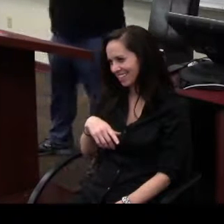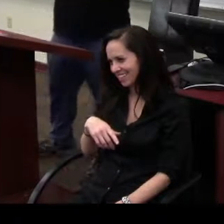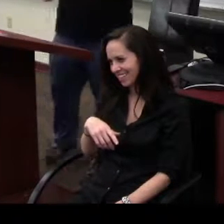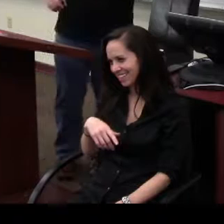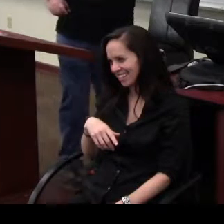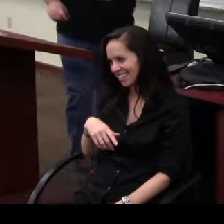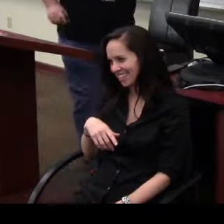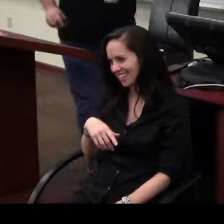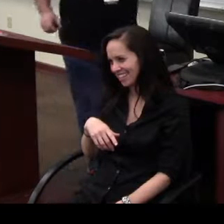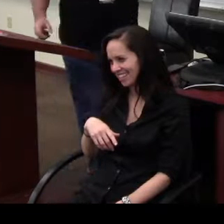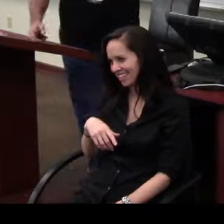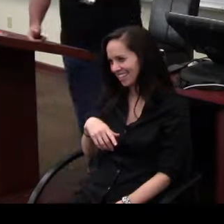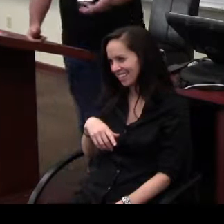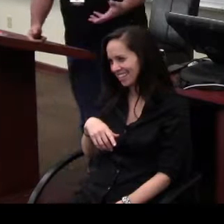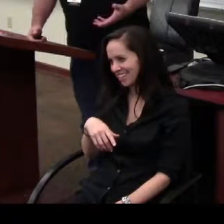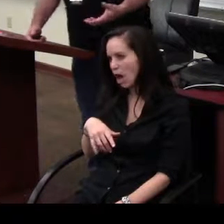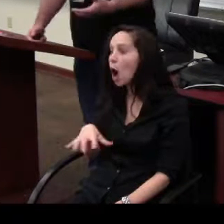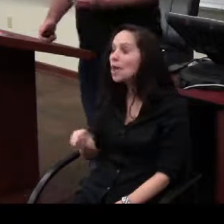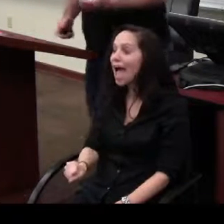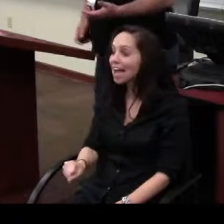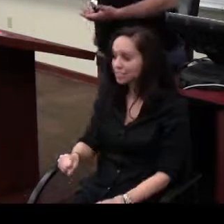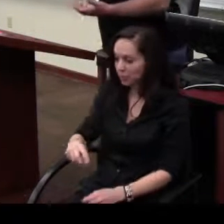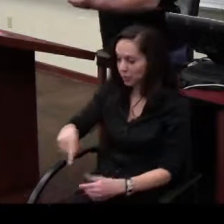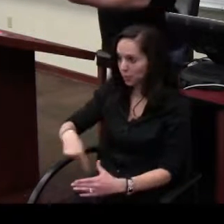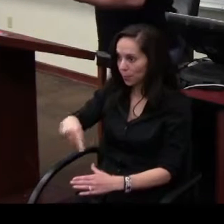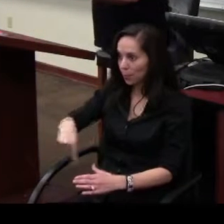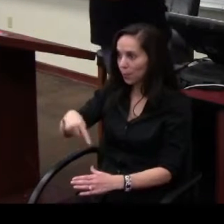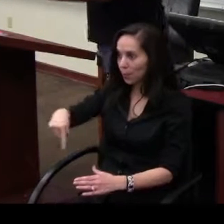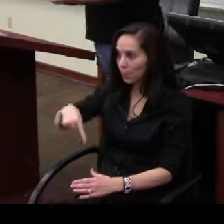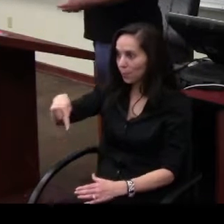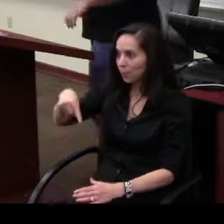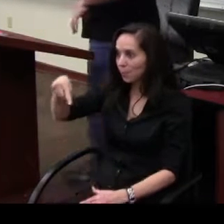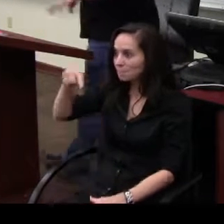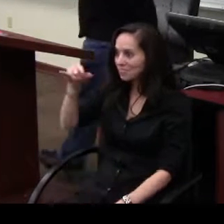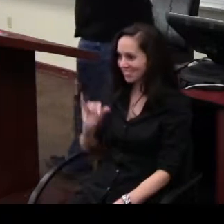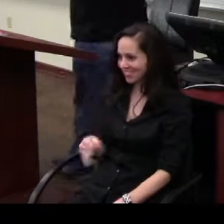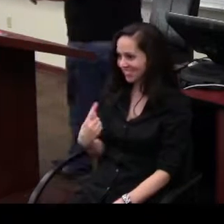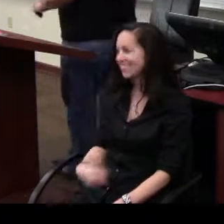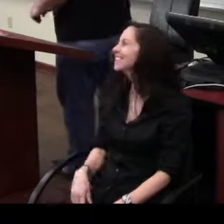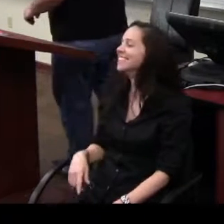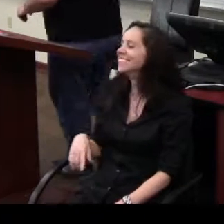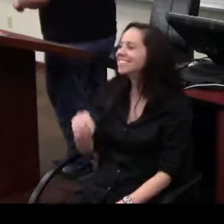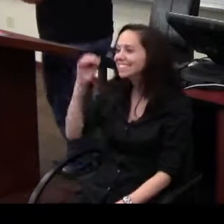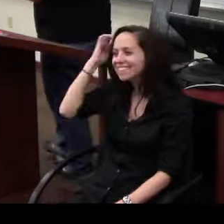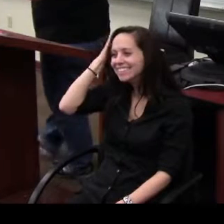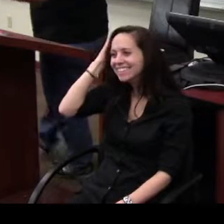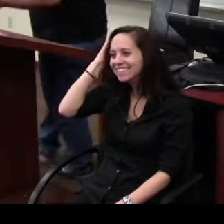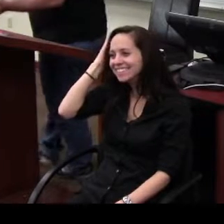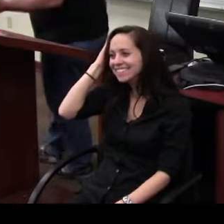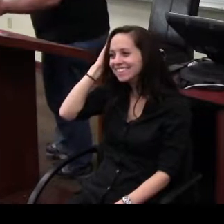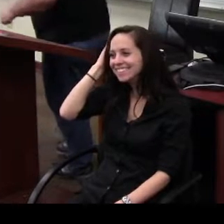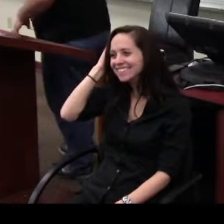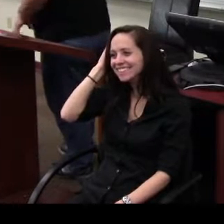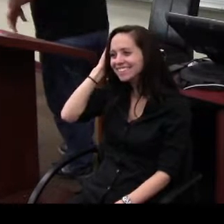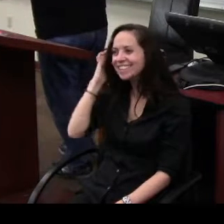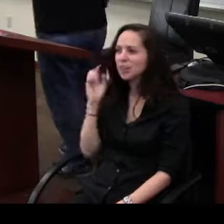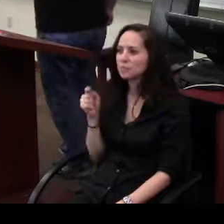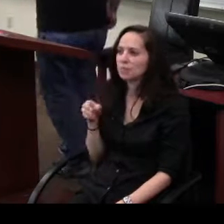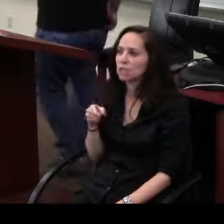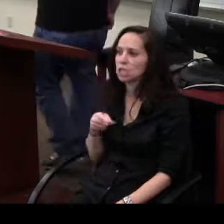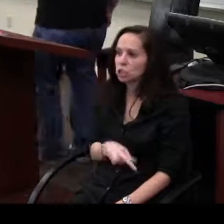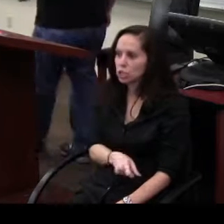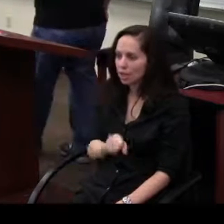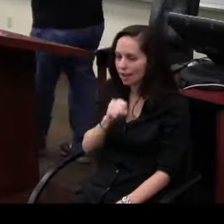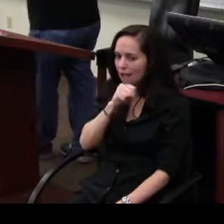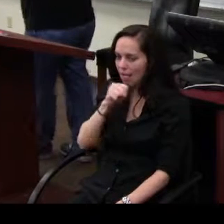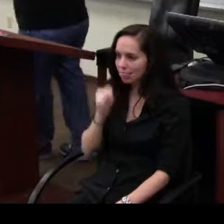or global company. They do wiring harnesses for vehicles pretty heavily, right? It's one of these companies you've never heard of, but it's huge.